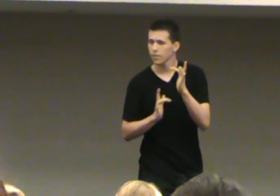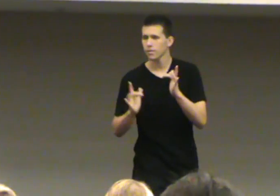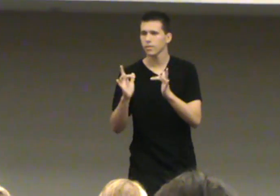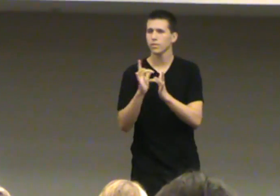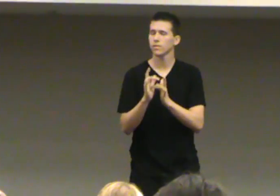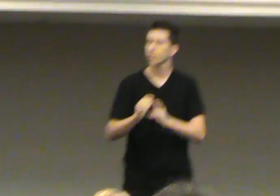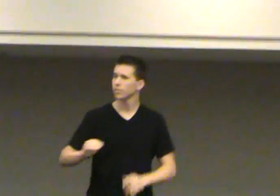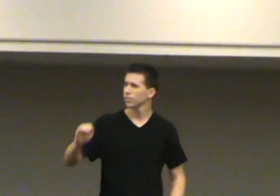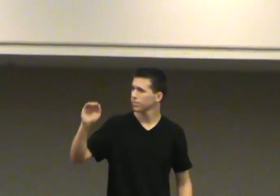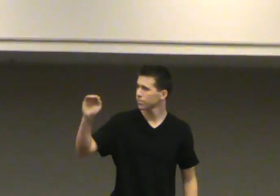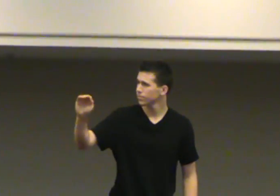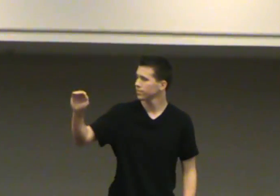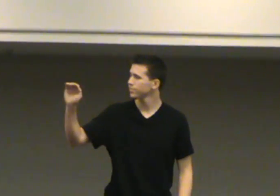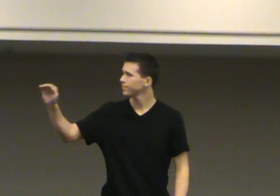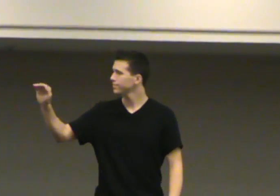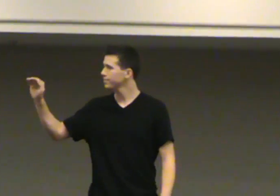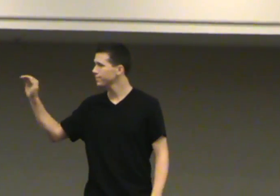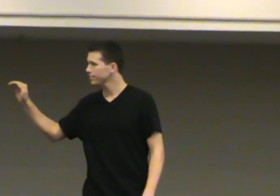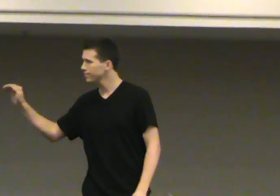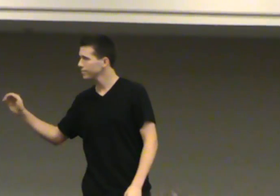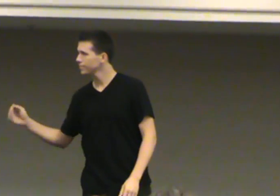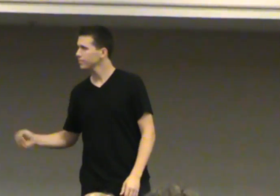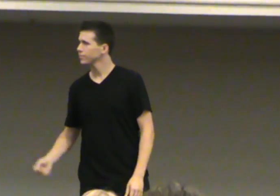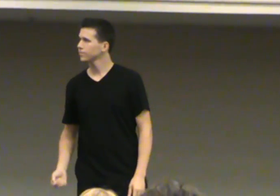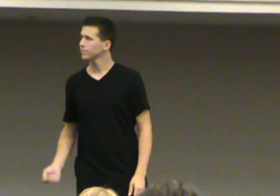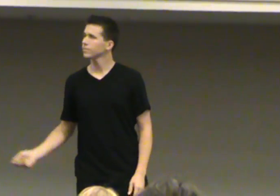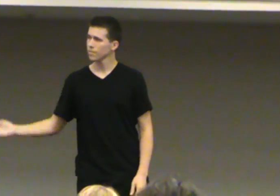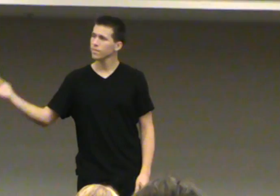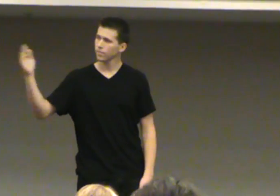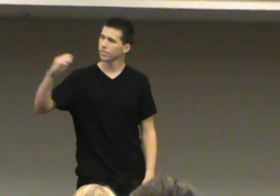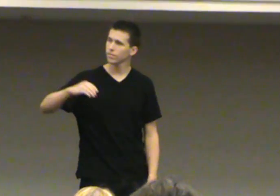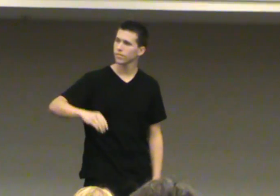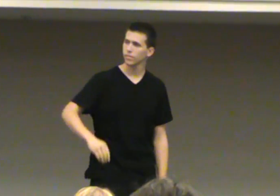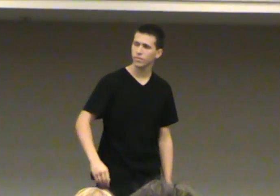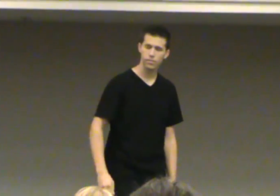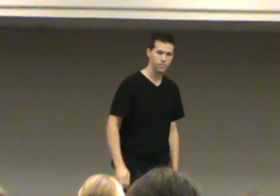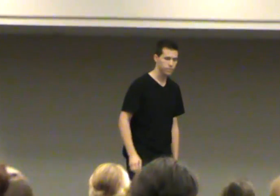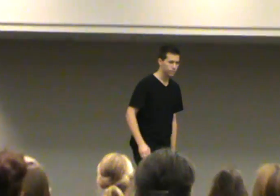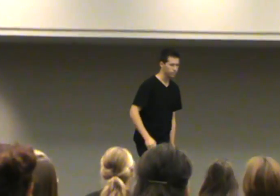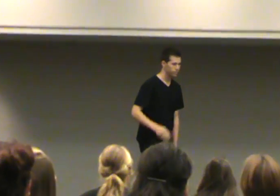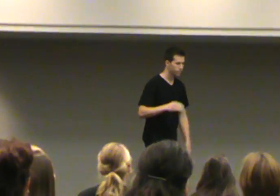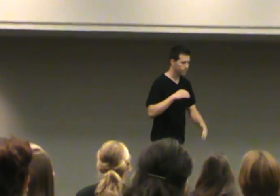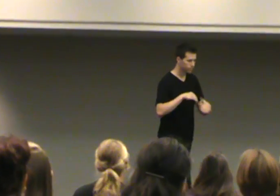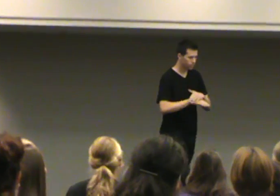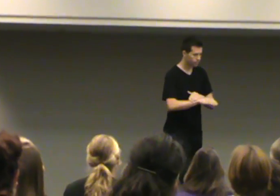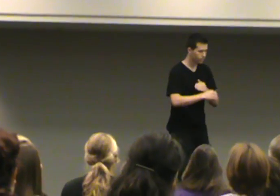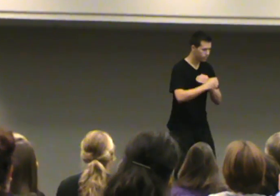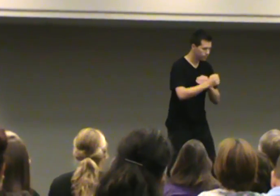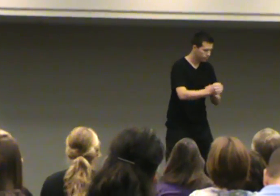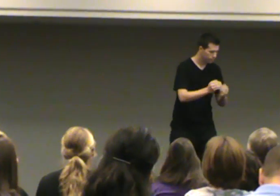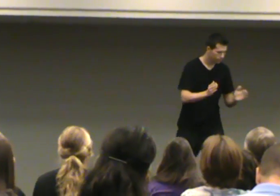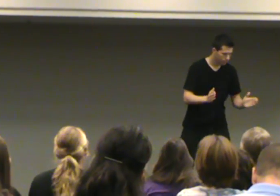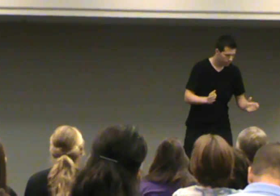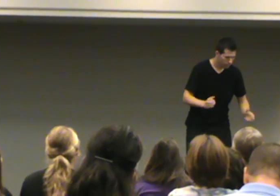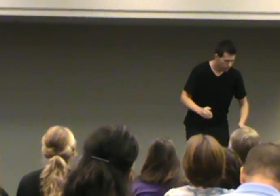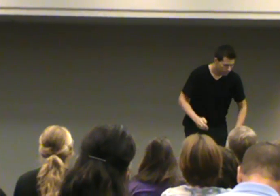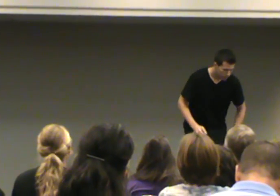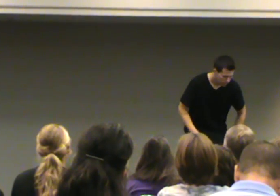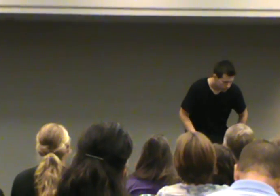Then he called his 3 disciples to go with him on the way. He led them and my wife and me to